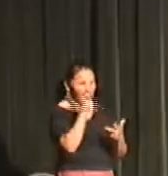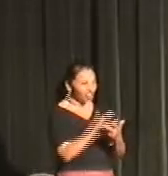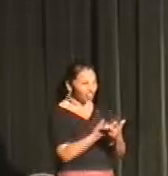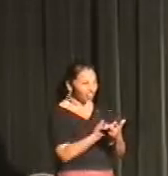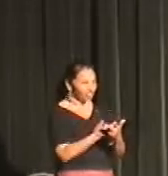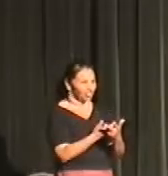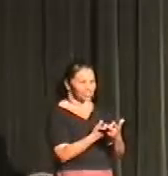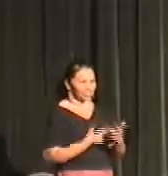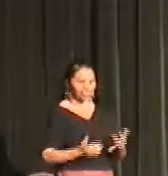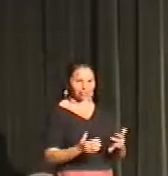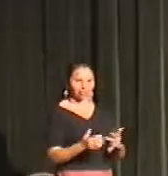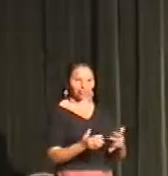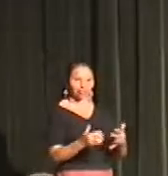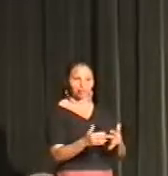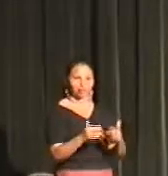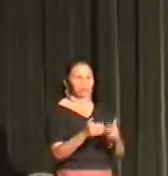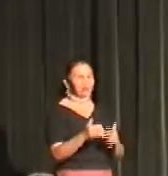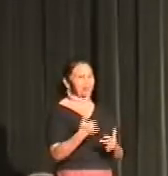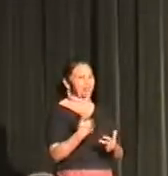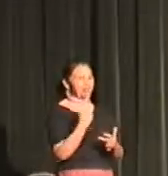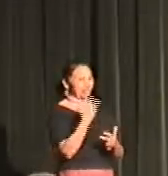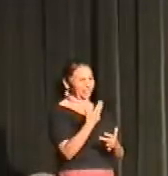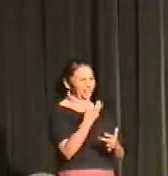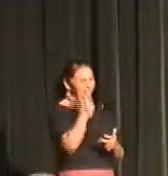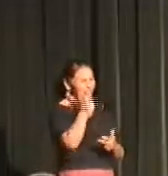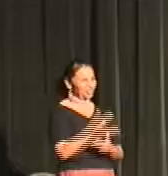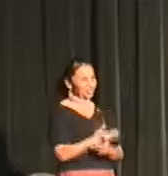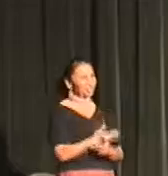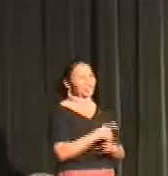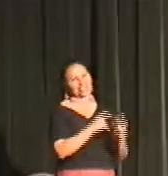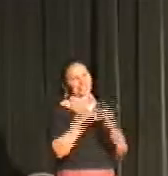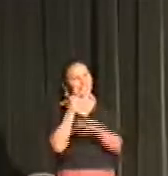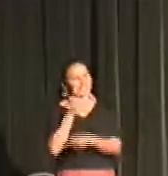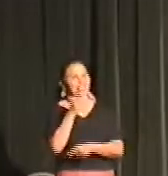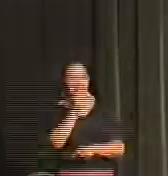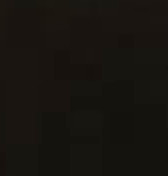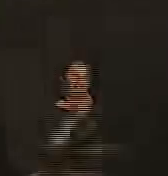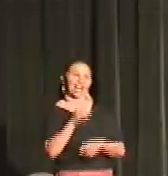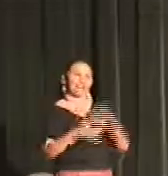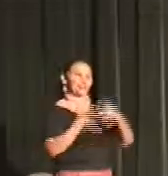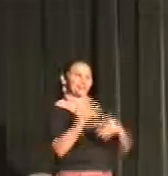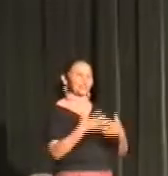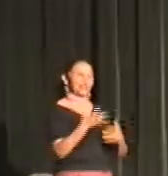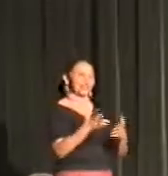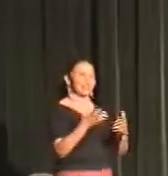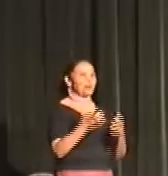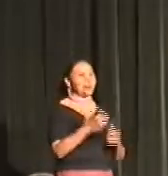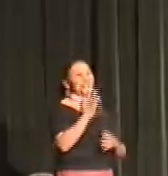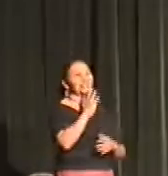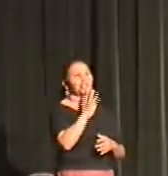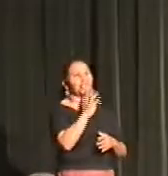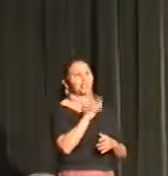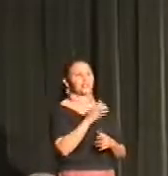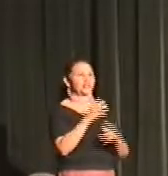And I have 3 daughters, and they'll be at the ice cream social. They don't want me to talk too long because they want to get in line